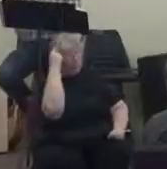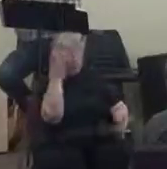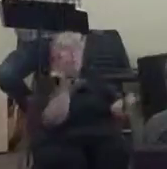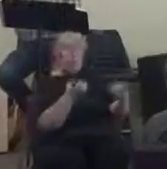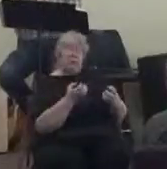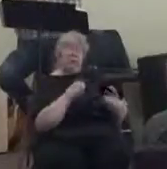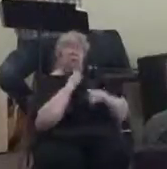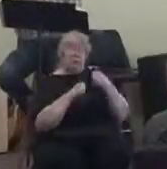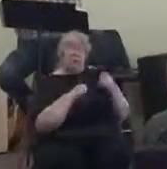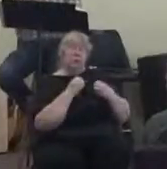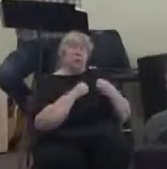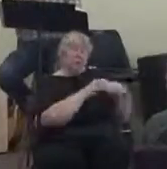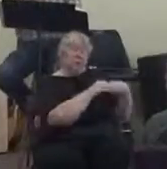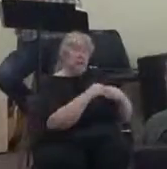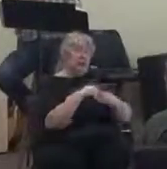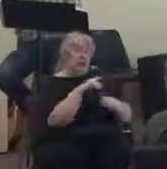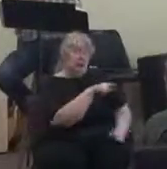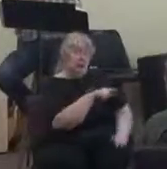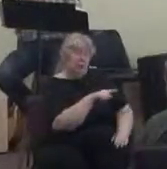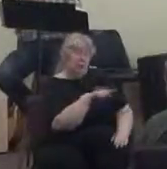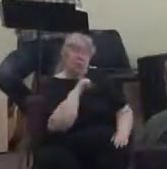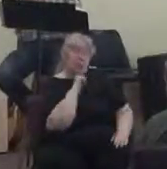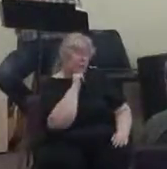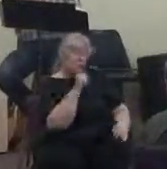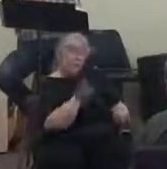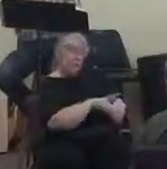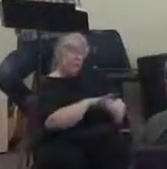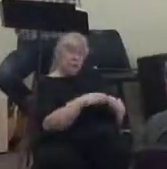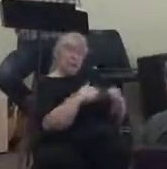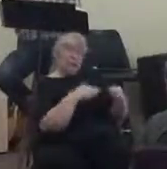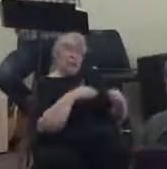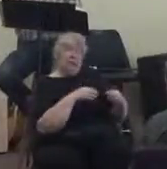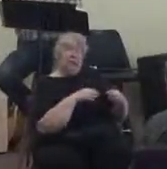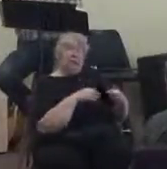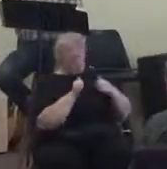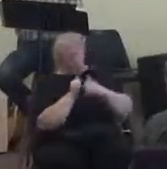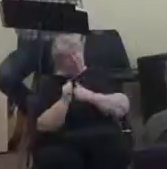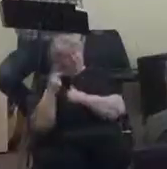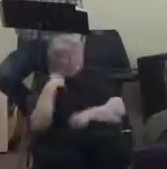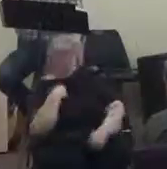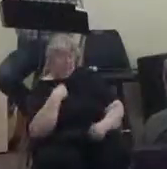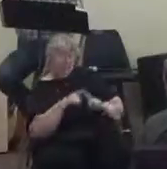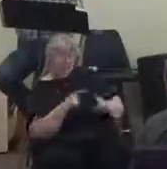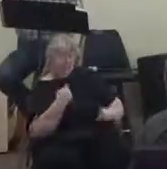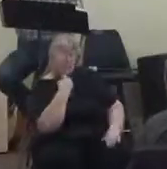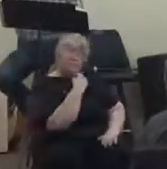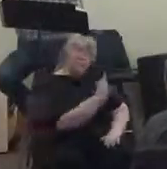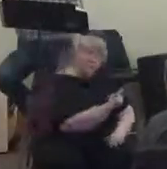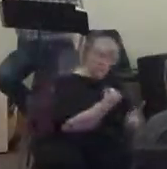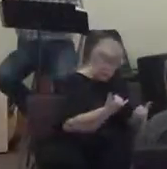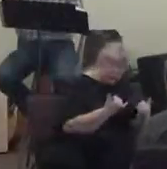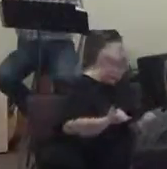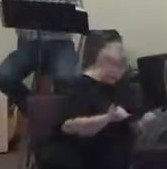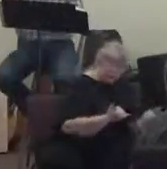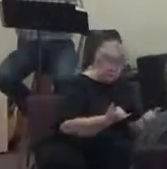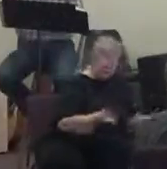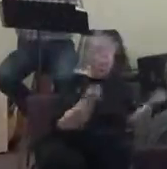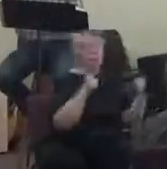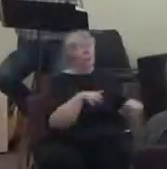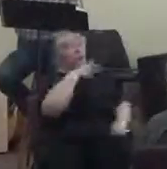you. You haven't been completely following me. But I'm here to tell you, Peter, when you